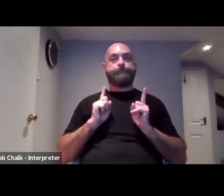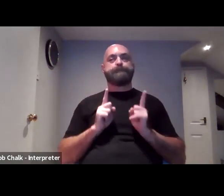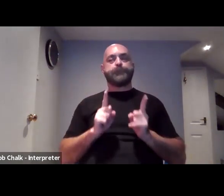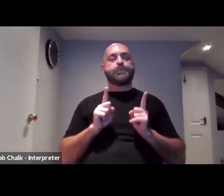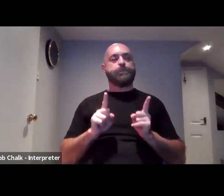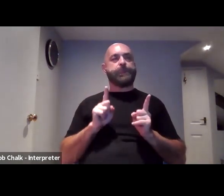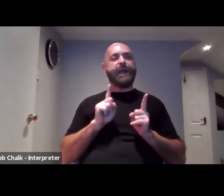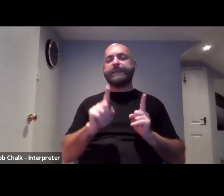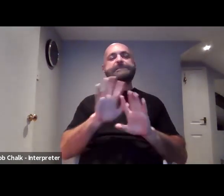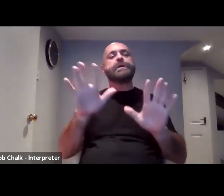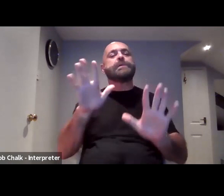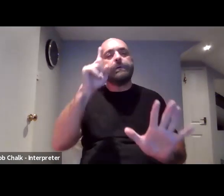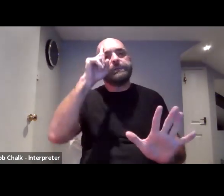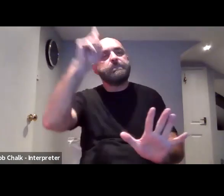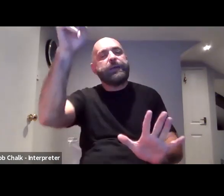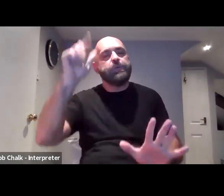sheer speculation.